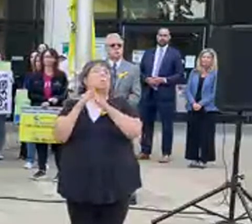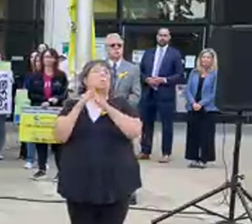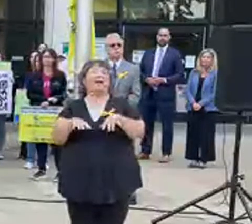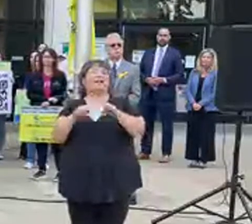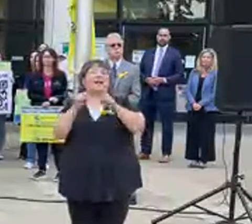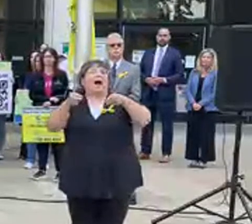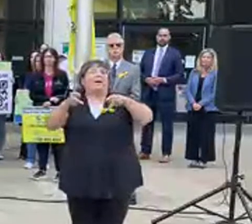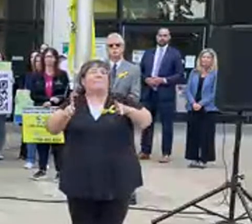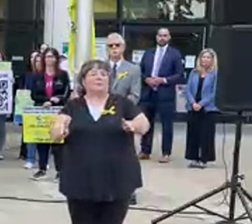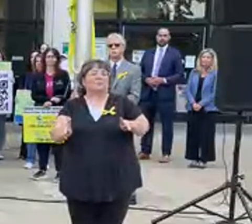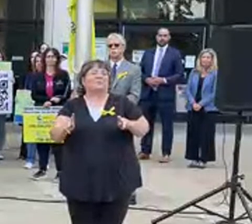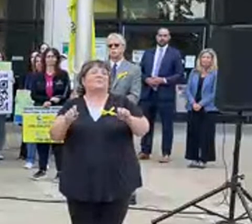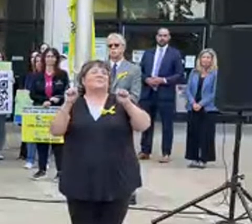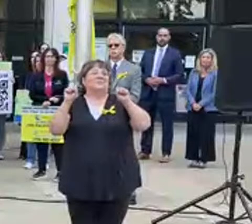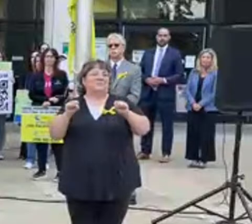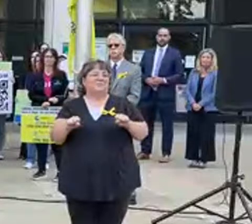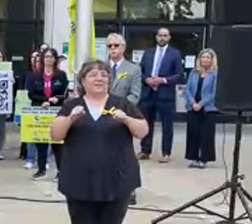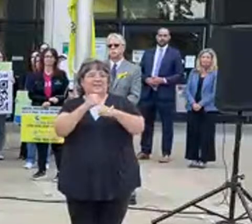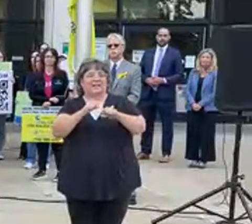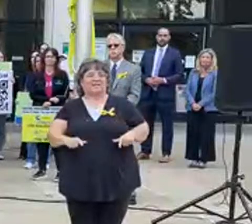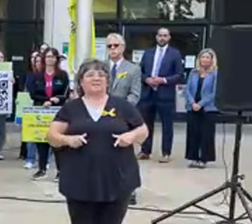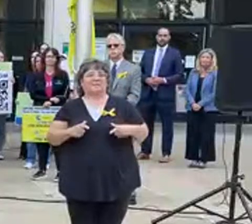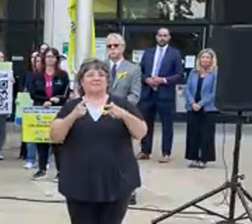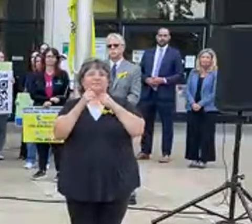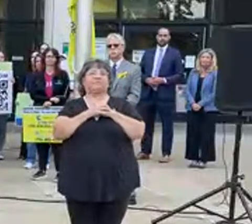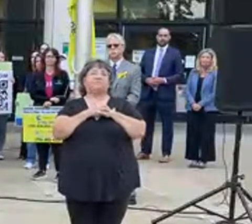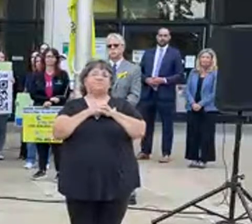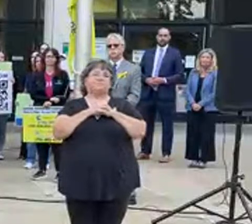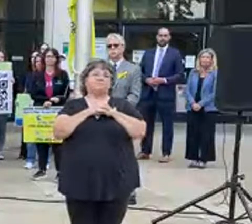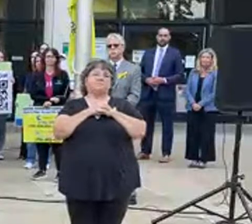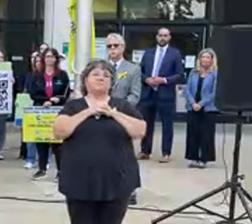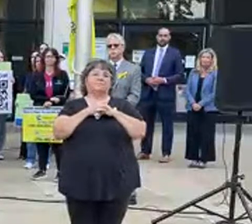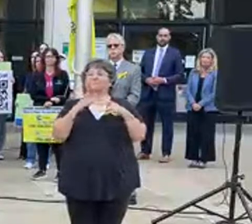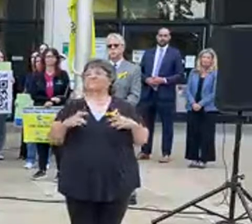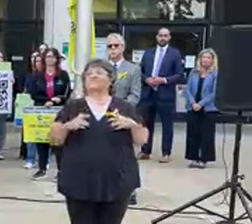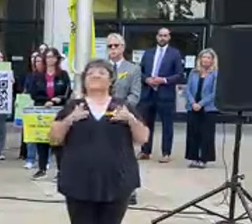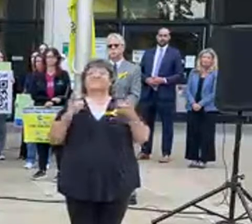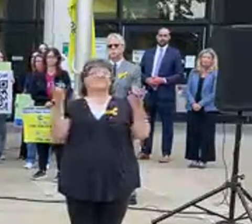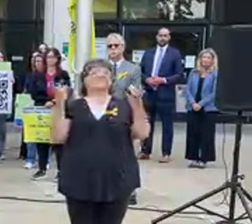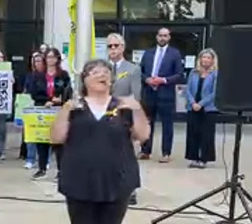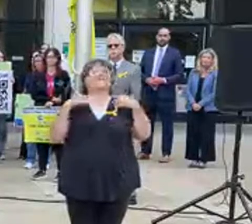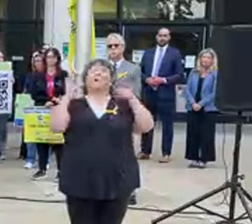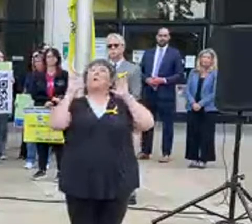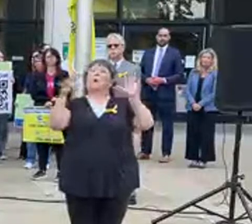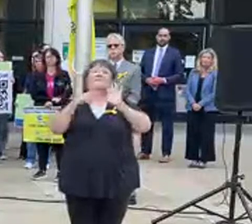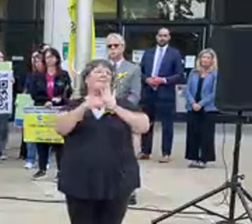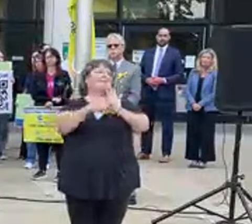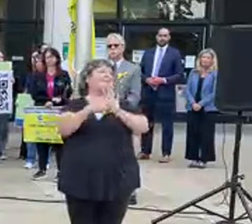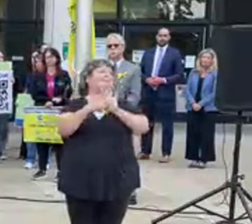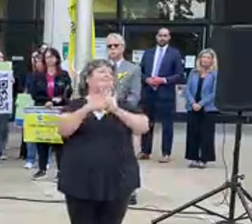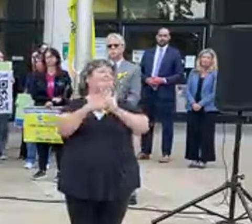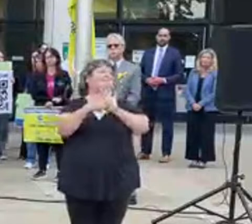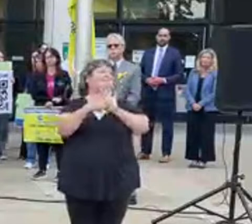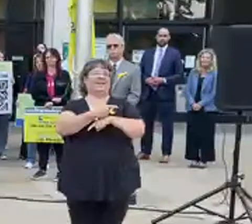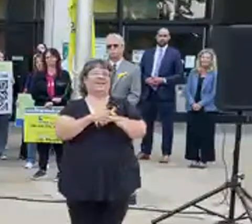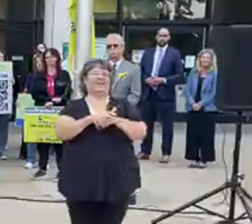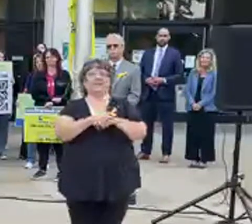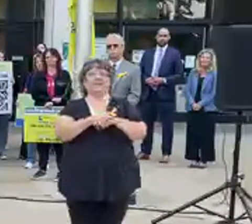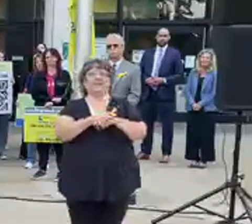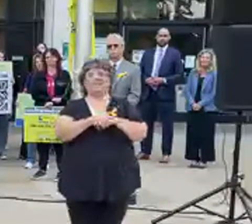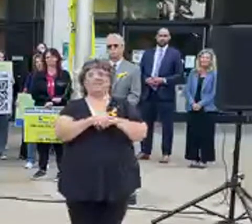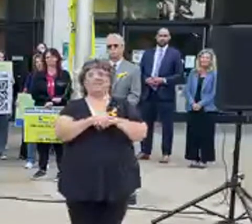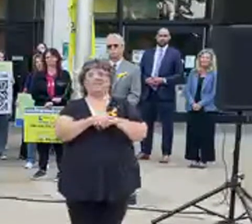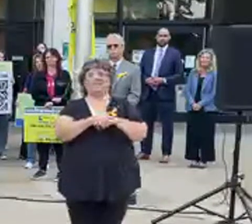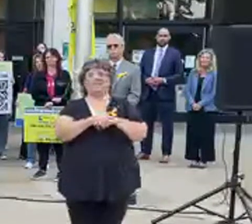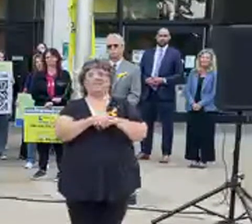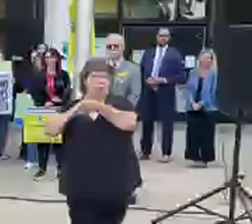and taking every opportunity we can to save a life. I'm delighted to have such representation here today from